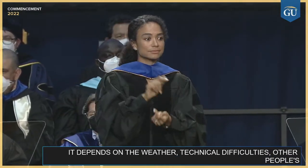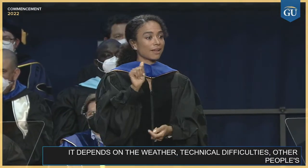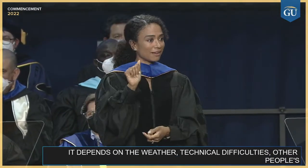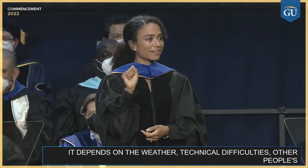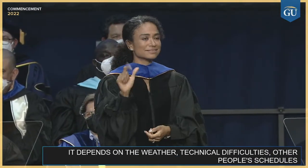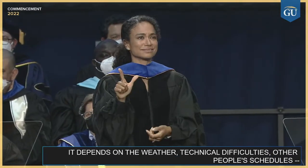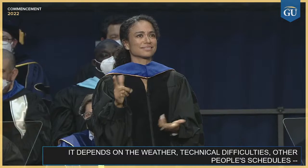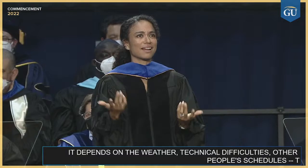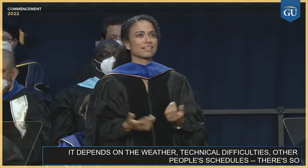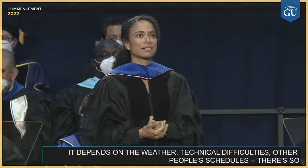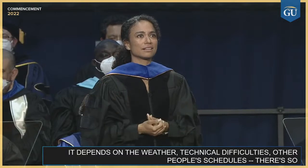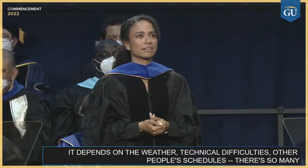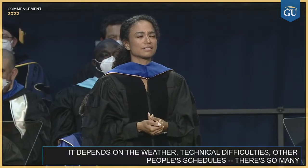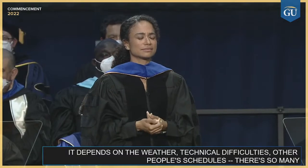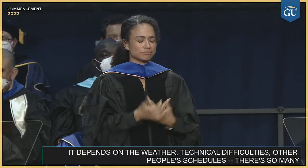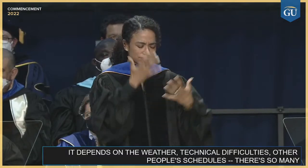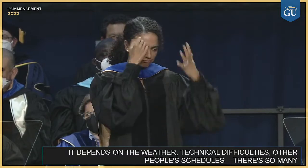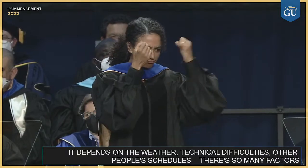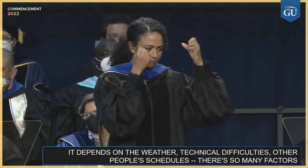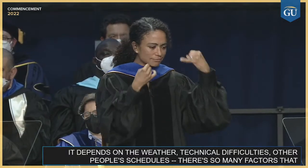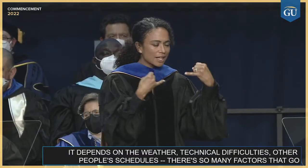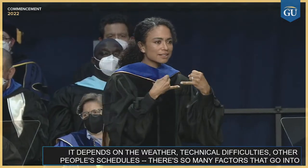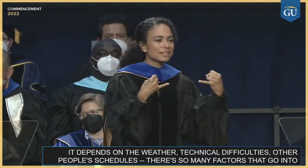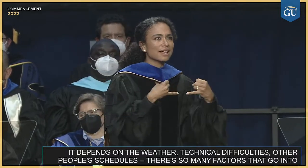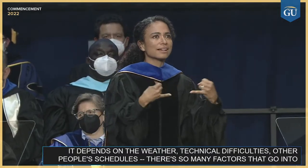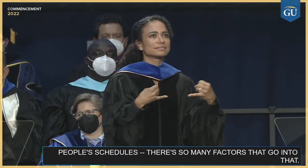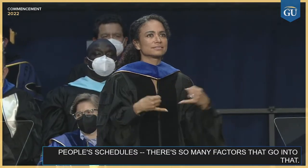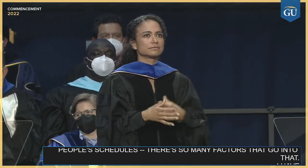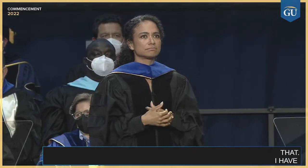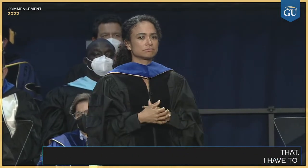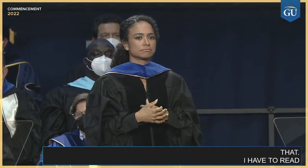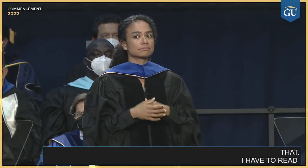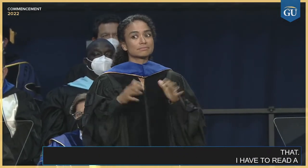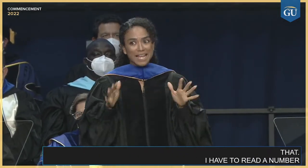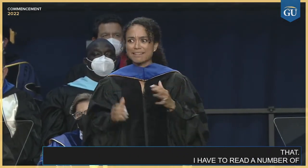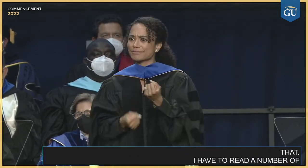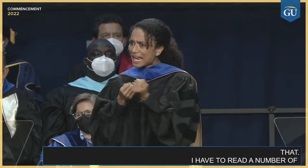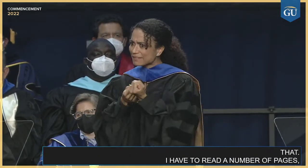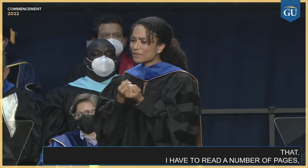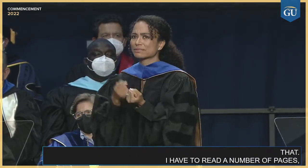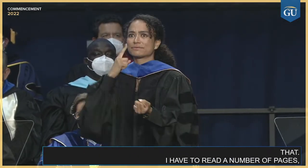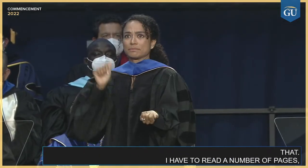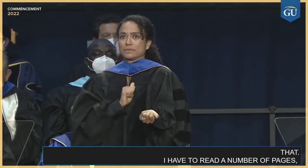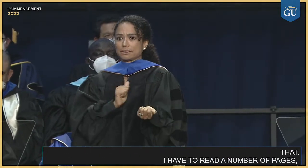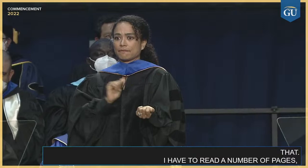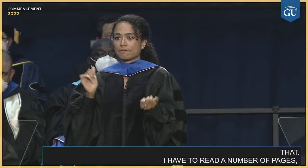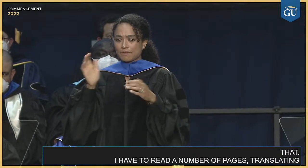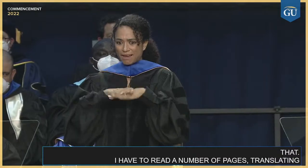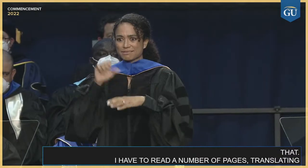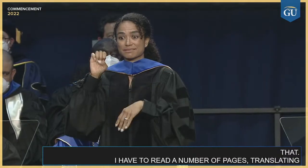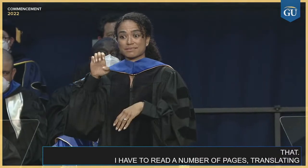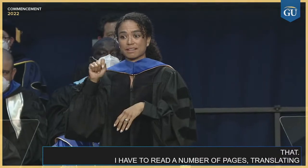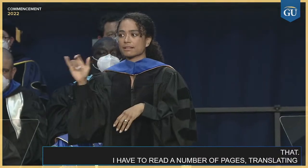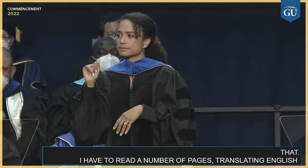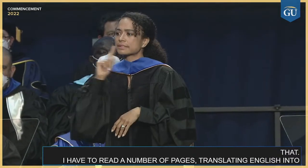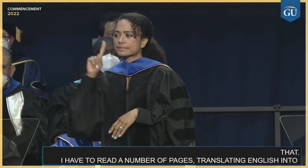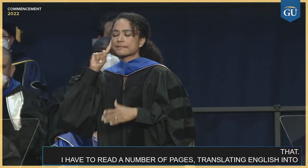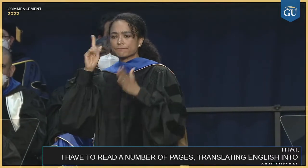number of pages, translating English into American Sign Language, memorizing my lines, advocating